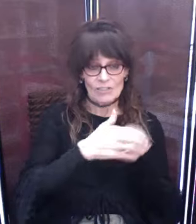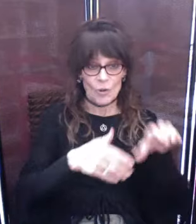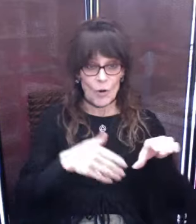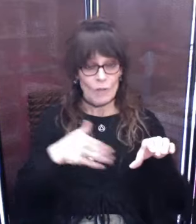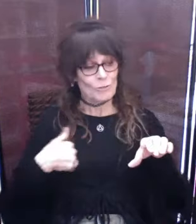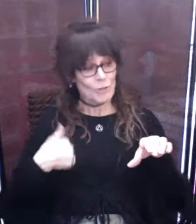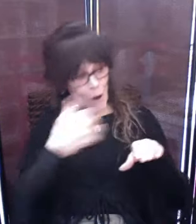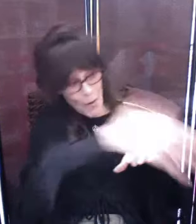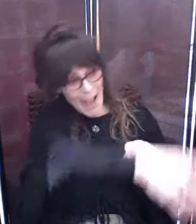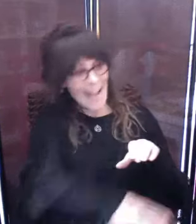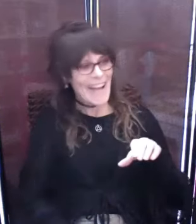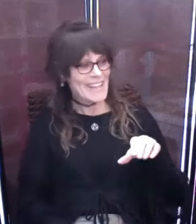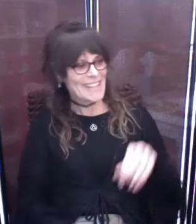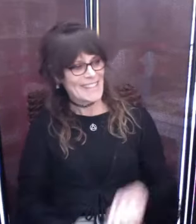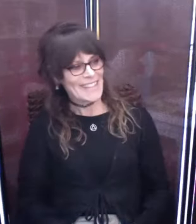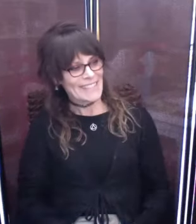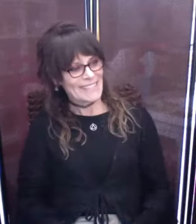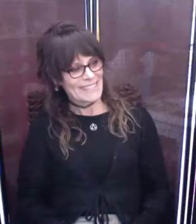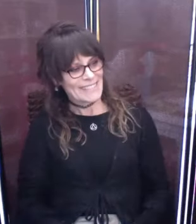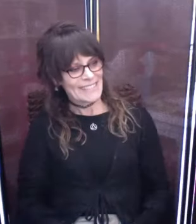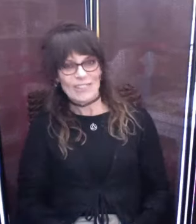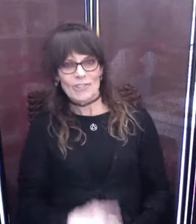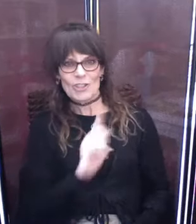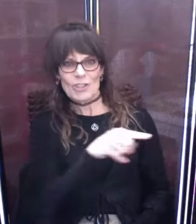honey?" So she did.